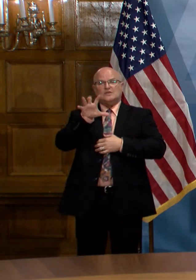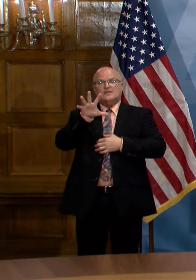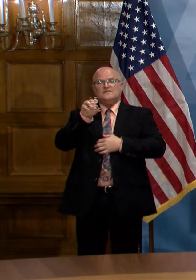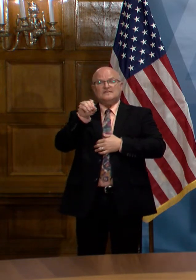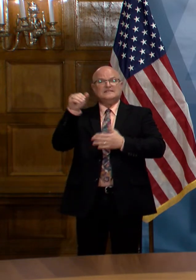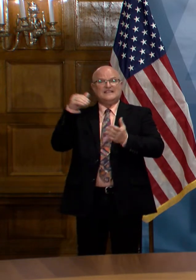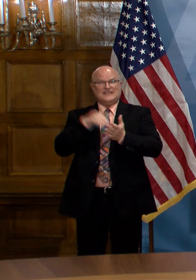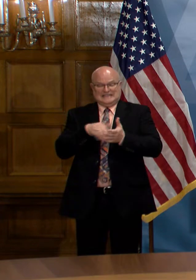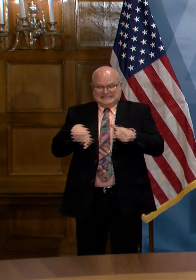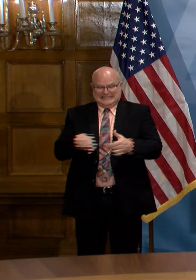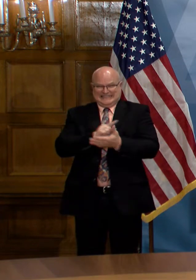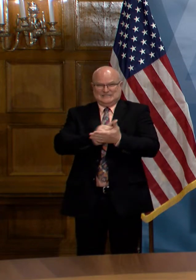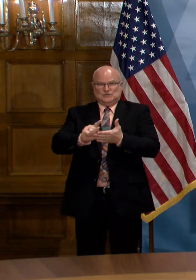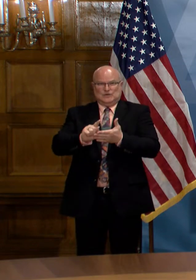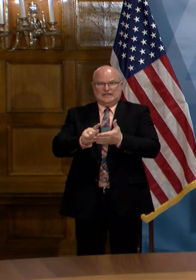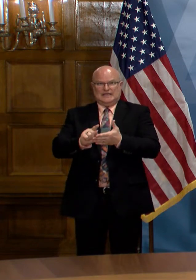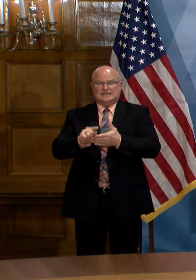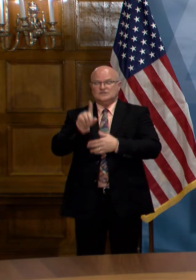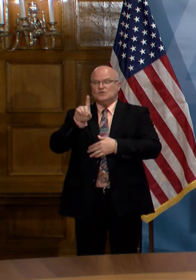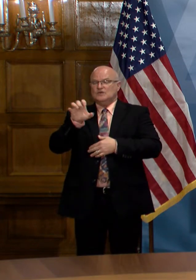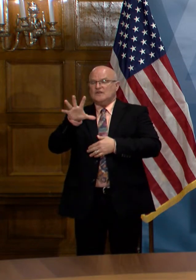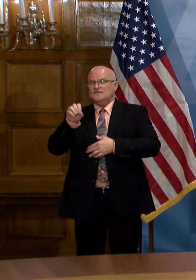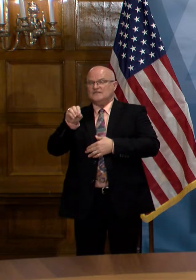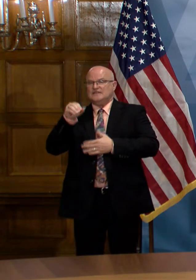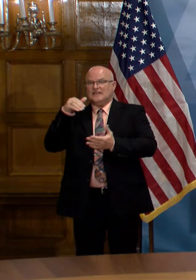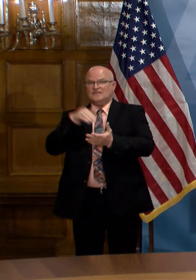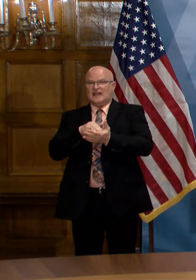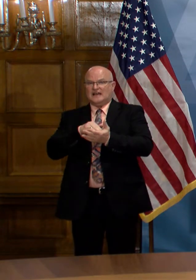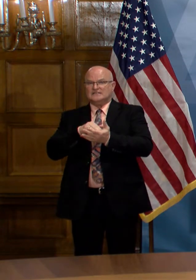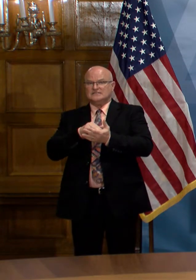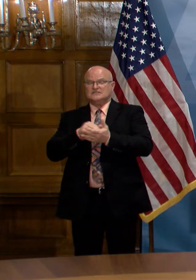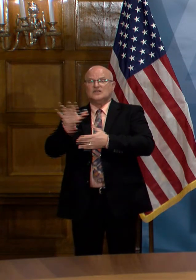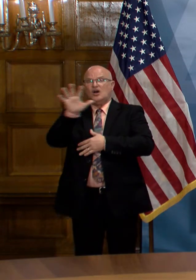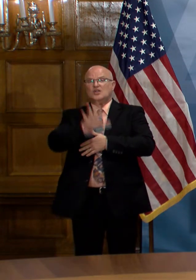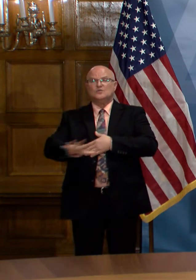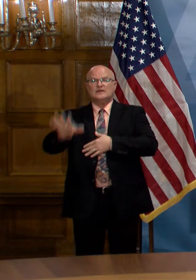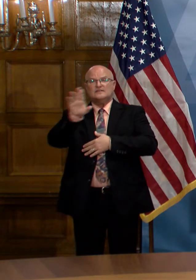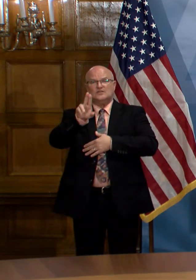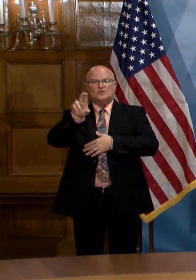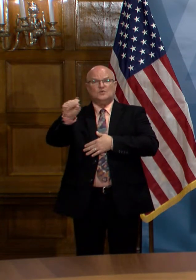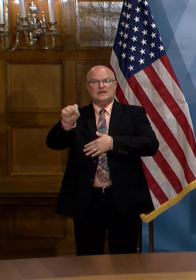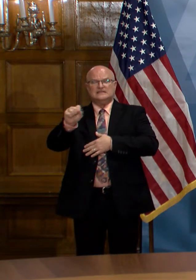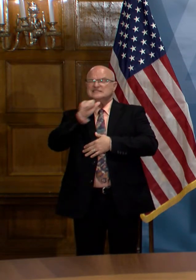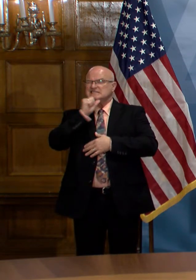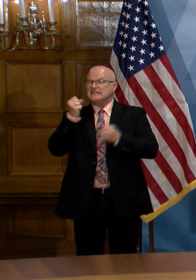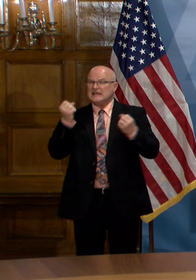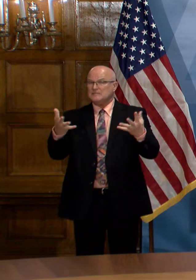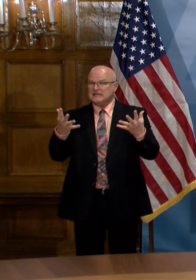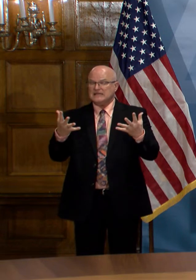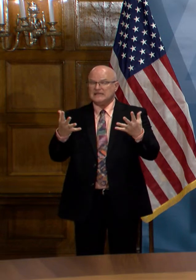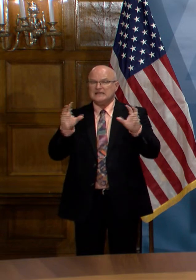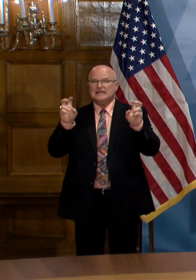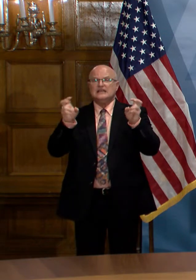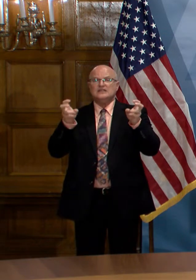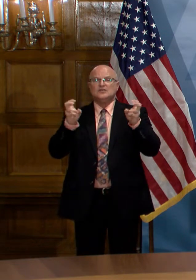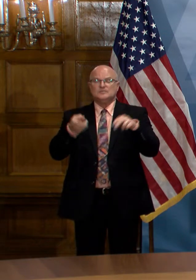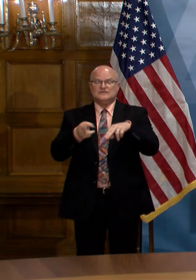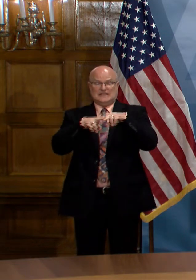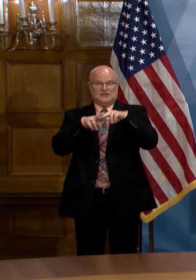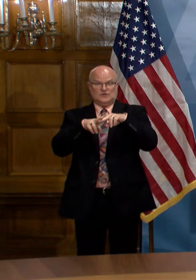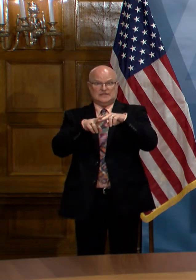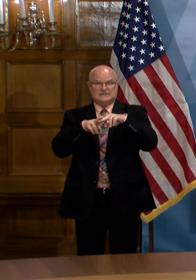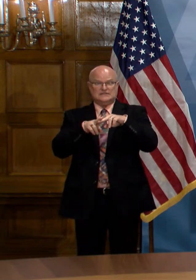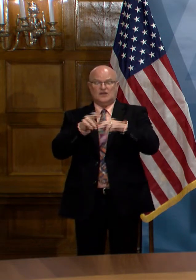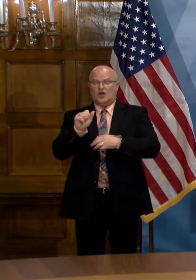150,000 doses this week. 150,000 doses spread across the United States of America is not many in terms of an